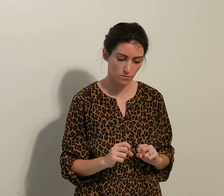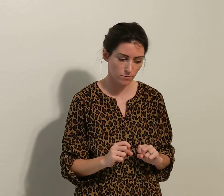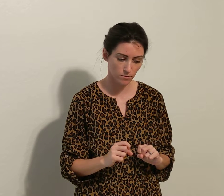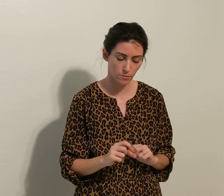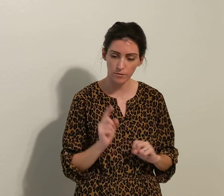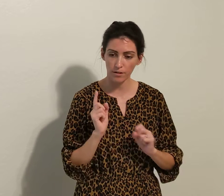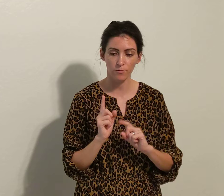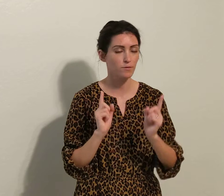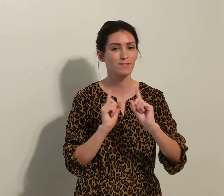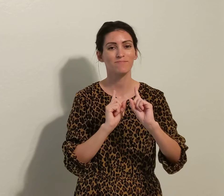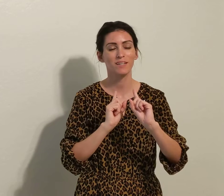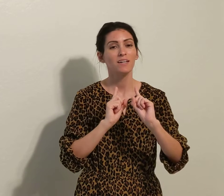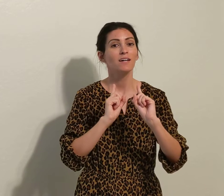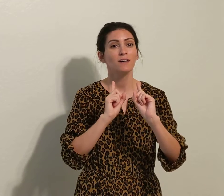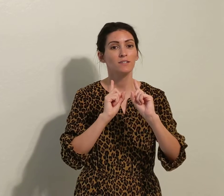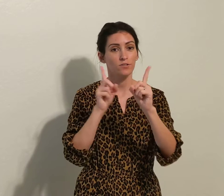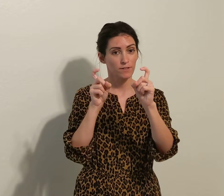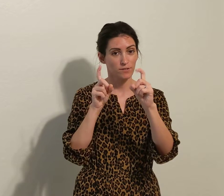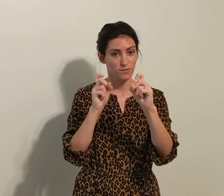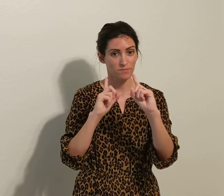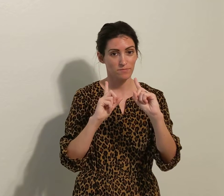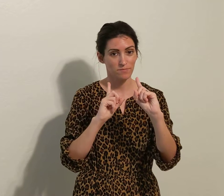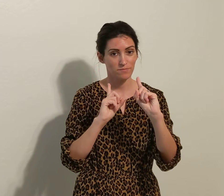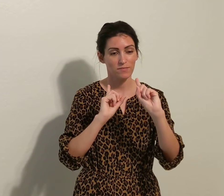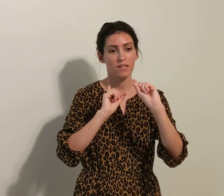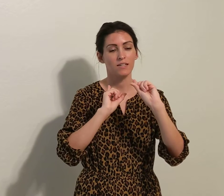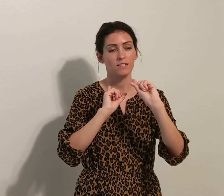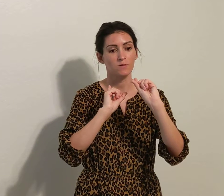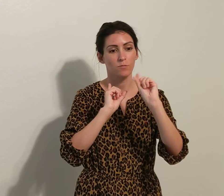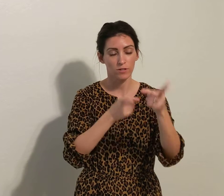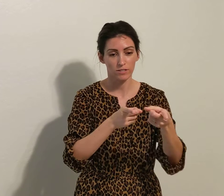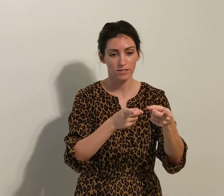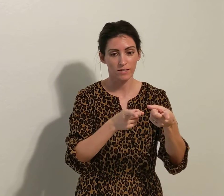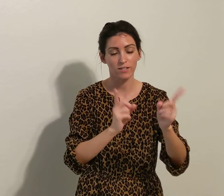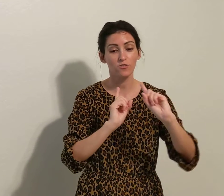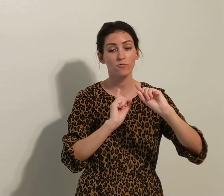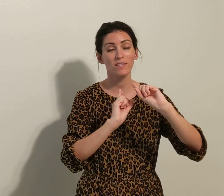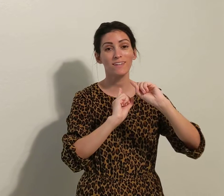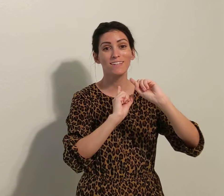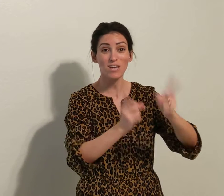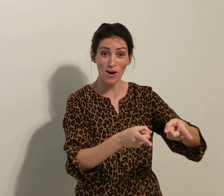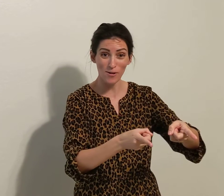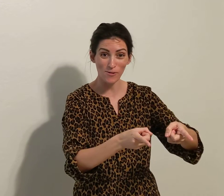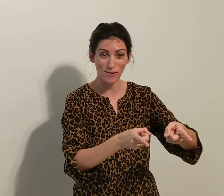don't remember what the other one was. 2 fingers, and it's pointing. Here we go!